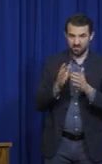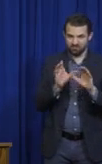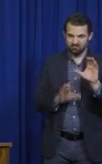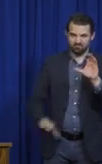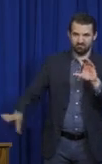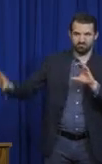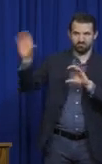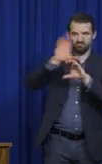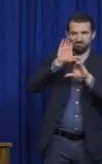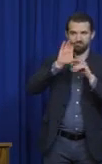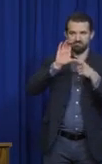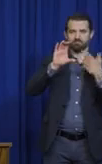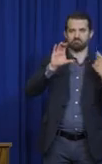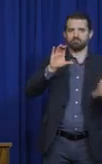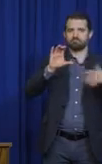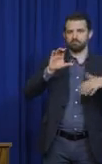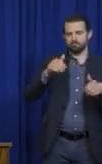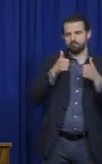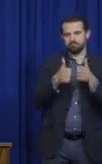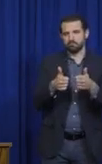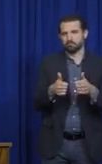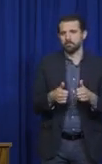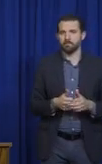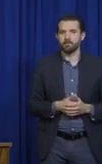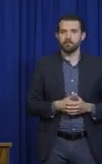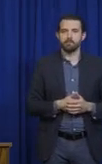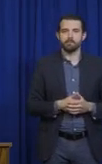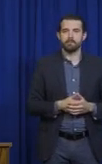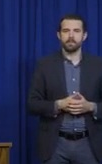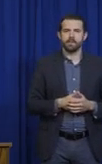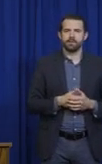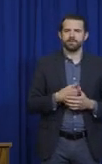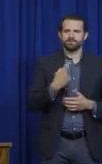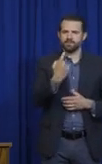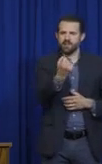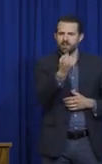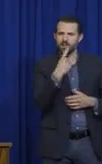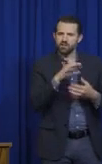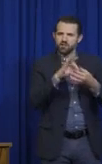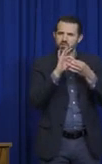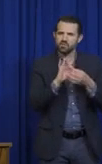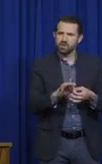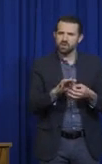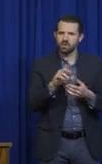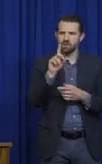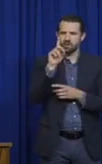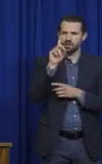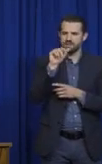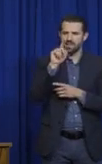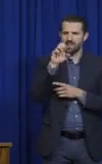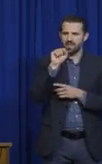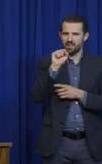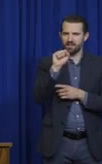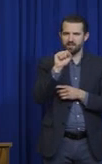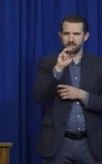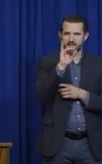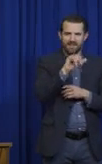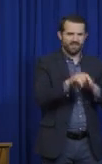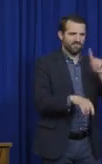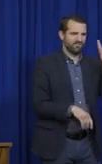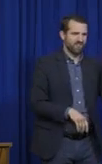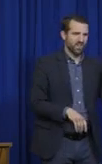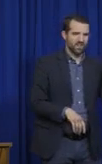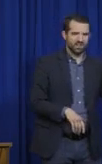get you more information. As to the latter question, Patrick, we'll note that question. I'm actually going to refer that over